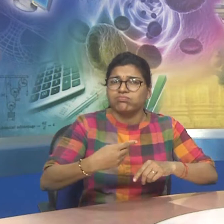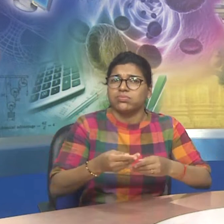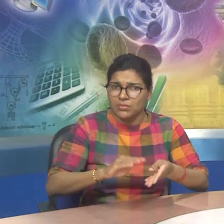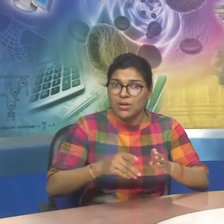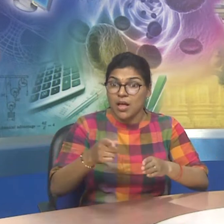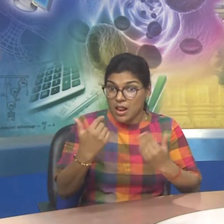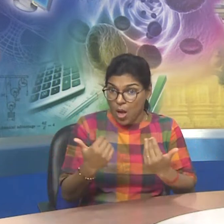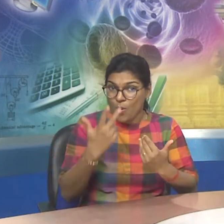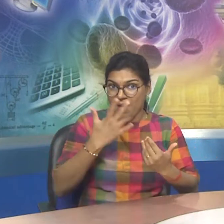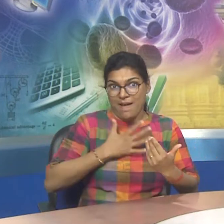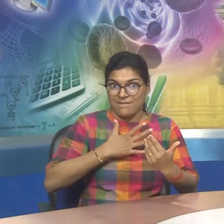And